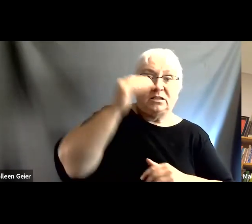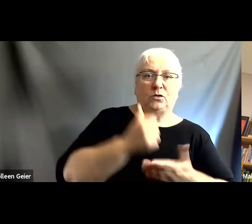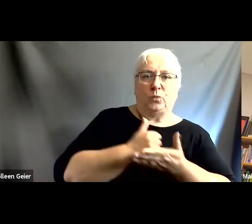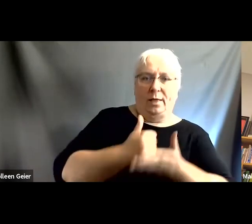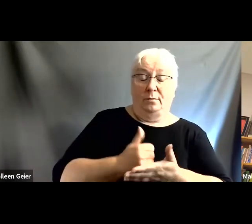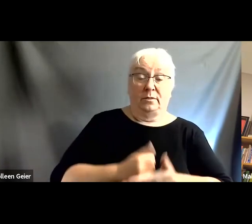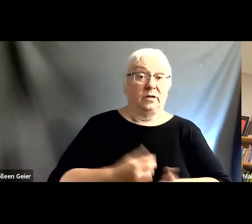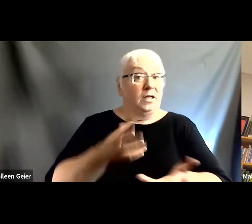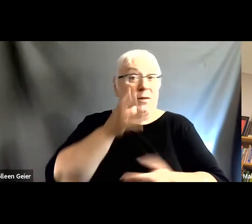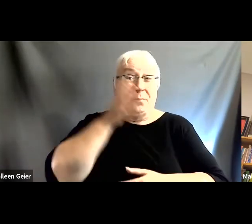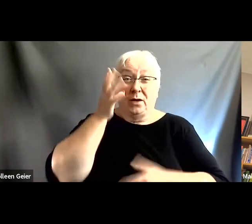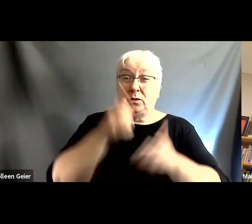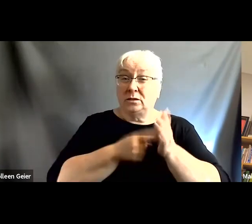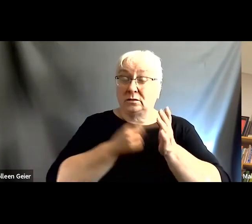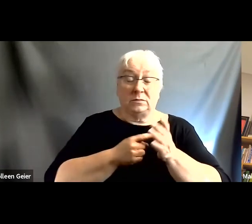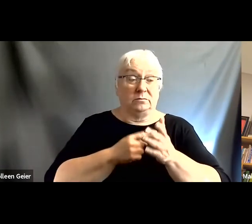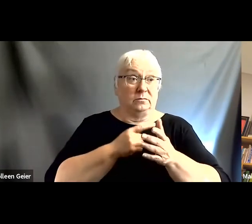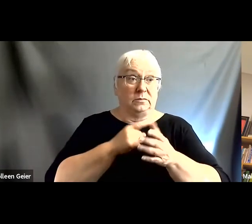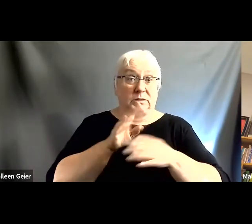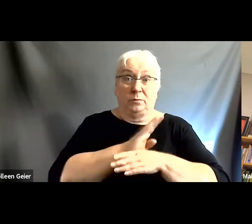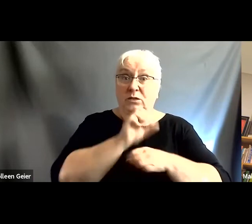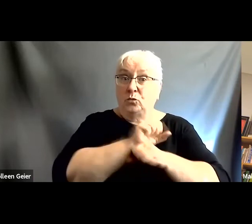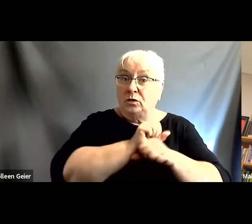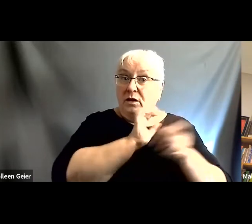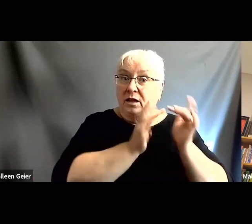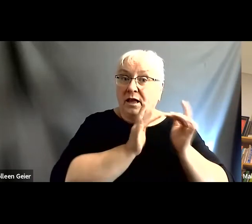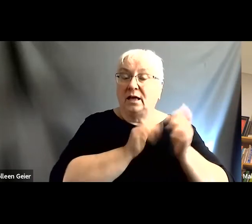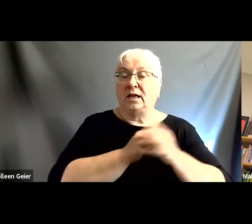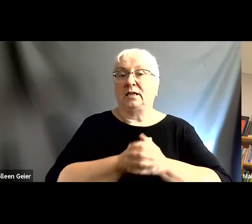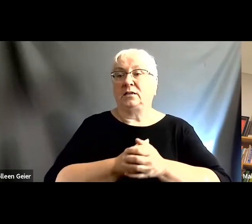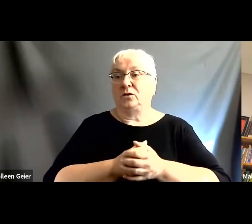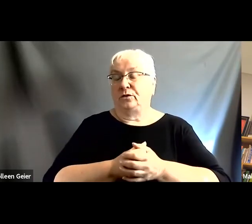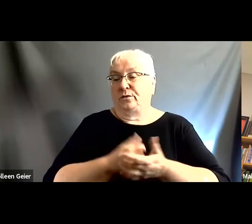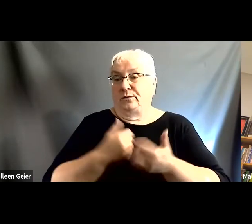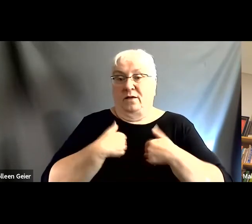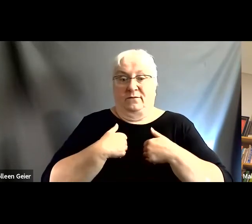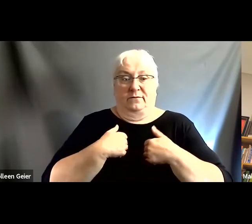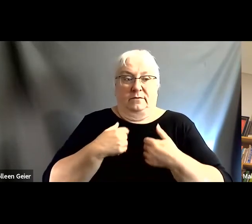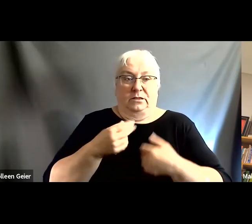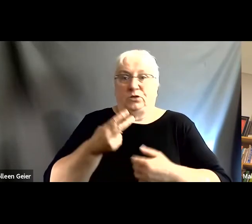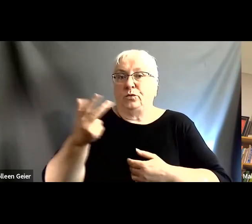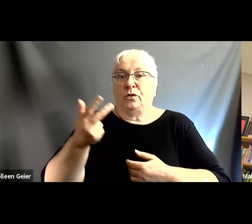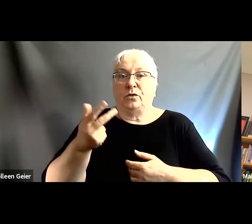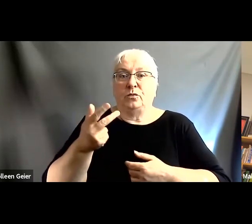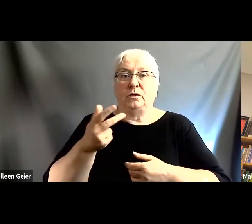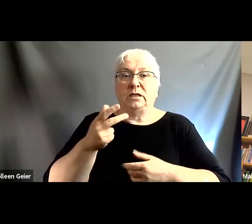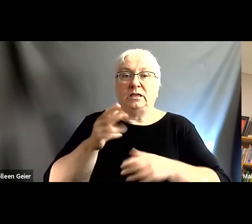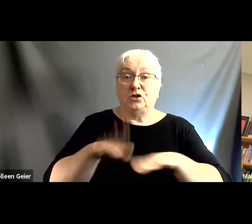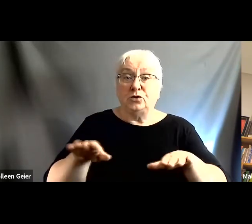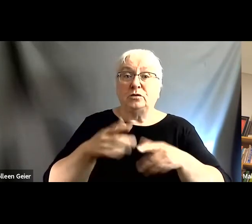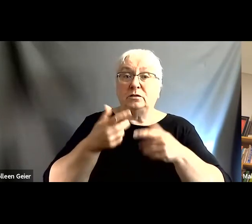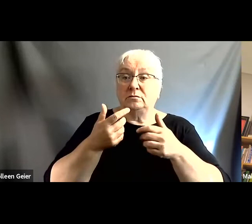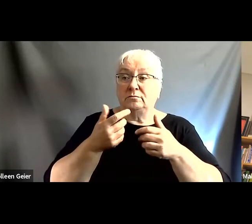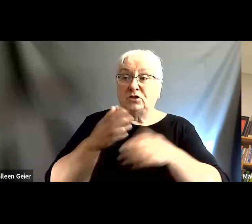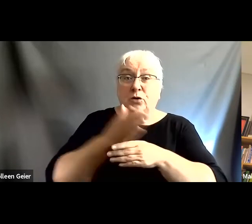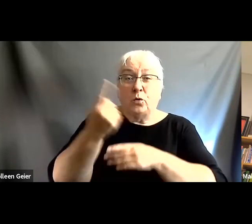work, and sometimes the siblings are not there, or we have 2 siblings or 3 of them trying to share one